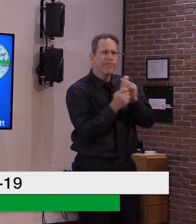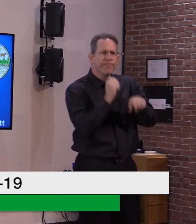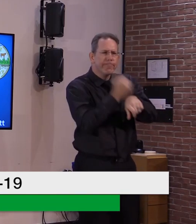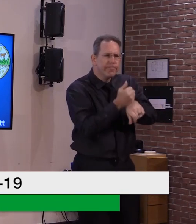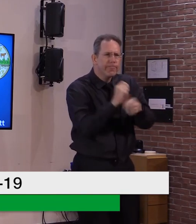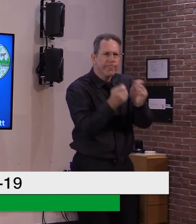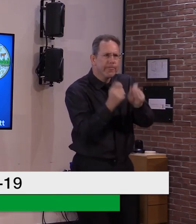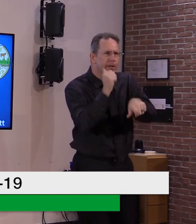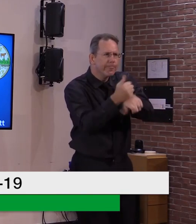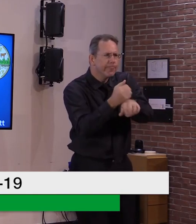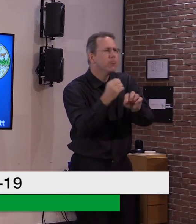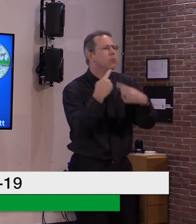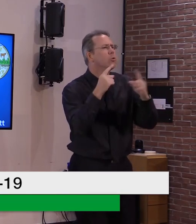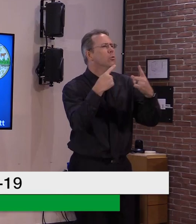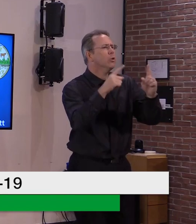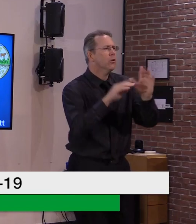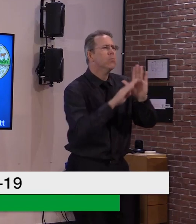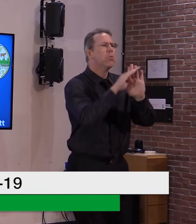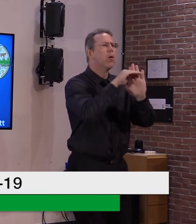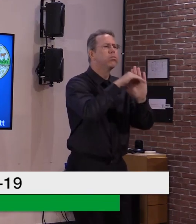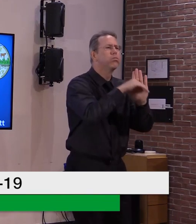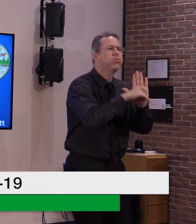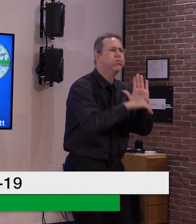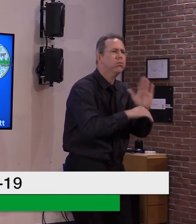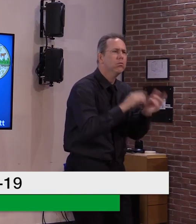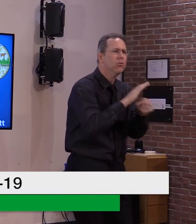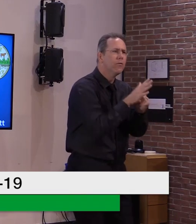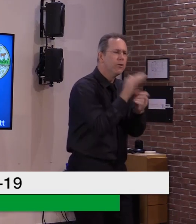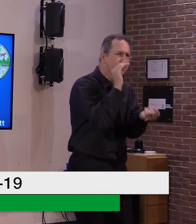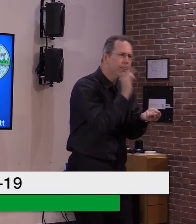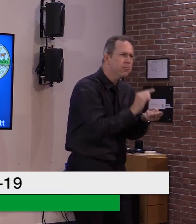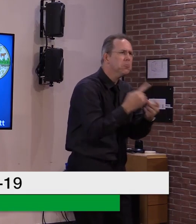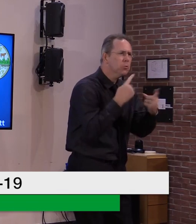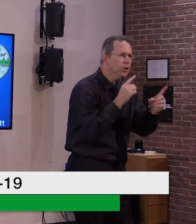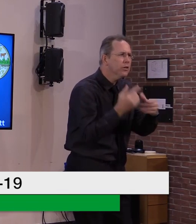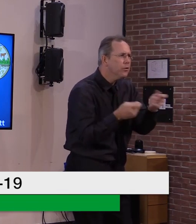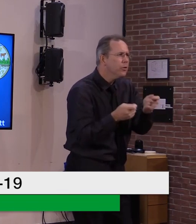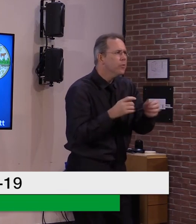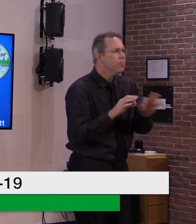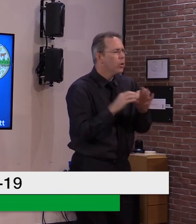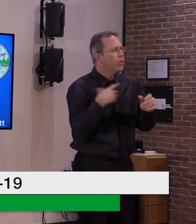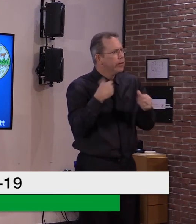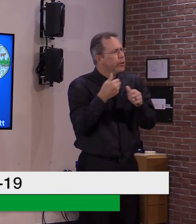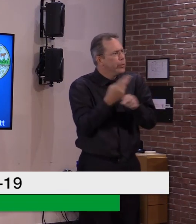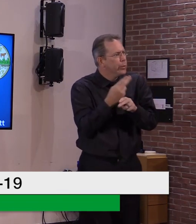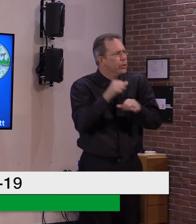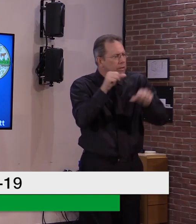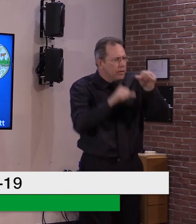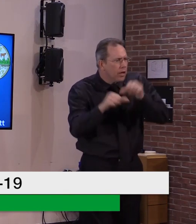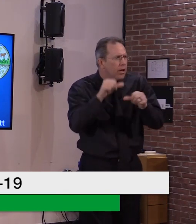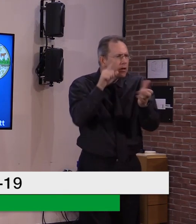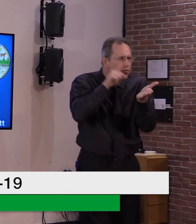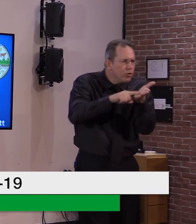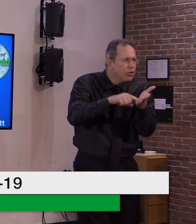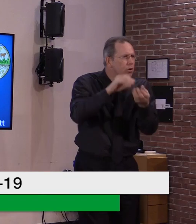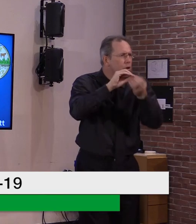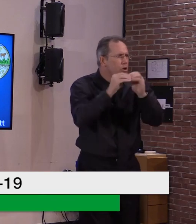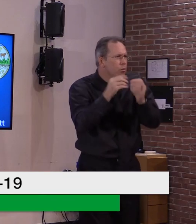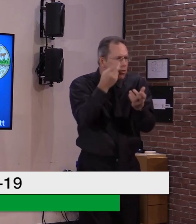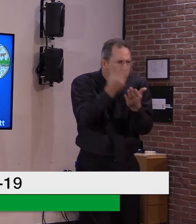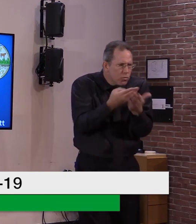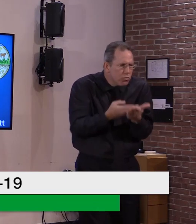and again we we rely on the the data and the science and and get together as a group with all the experts and make